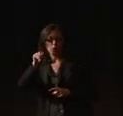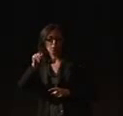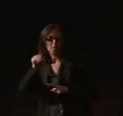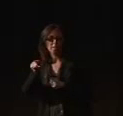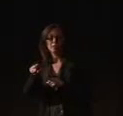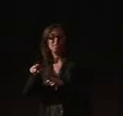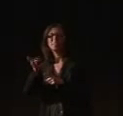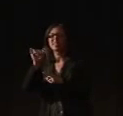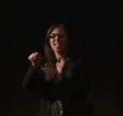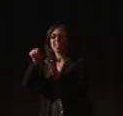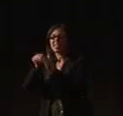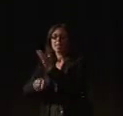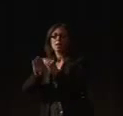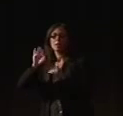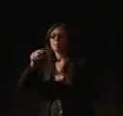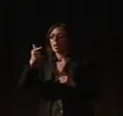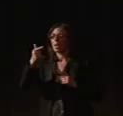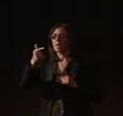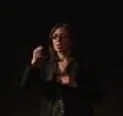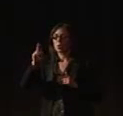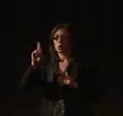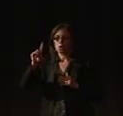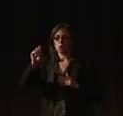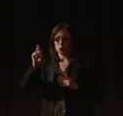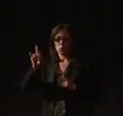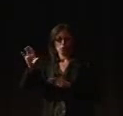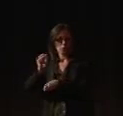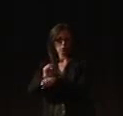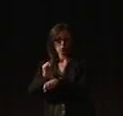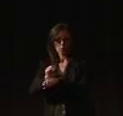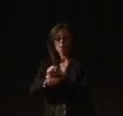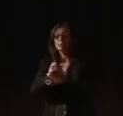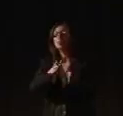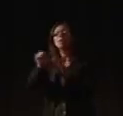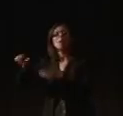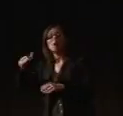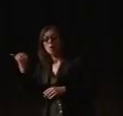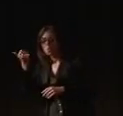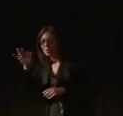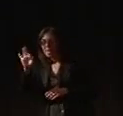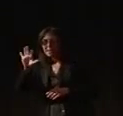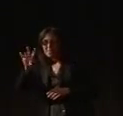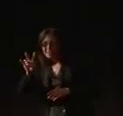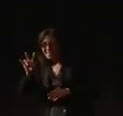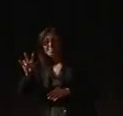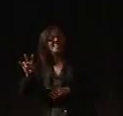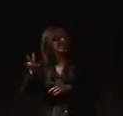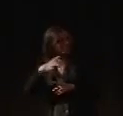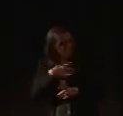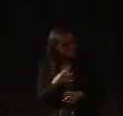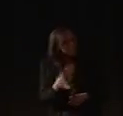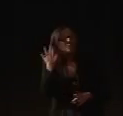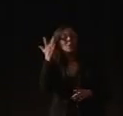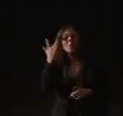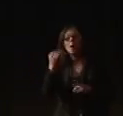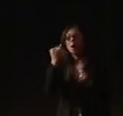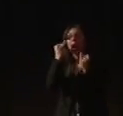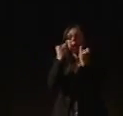Gödel's work. And then there is another one in 57, all spaced by around 25 years.